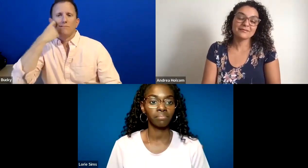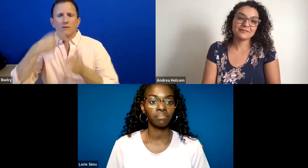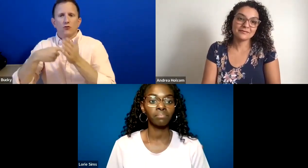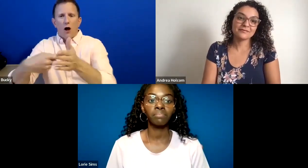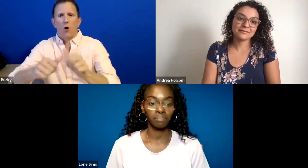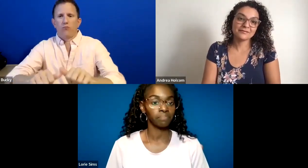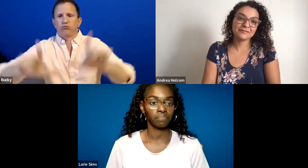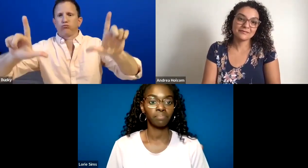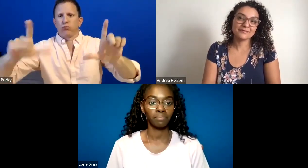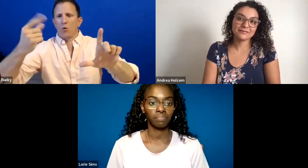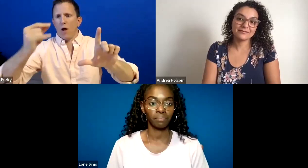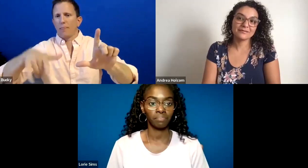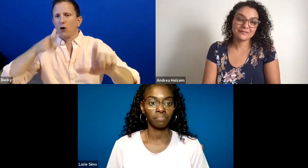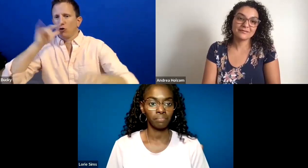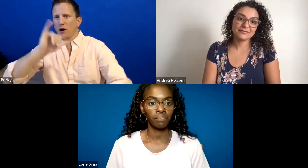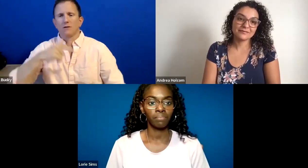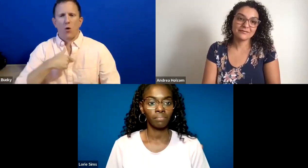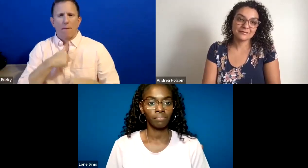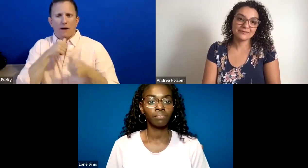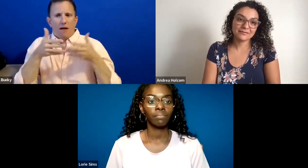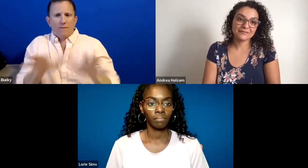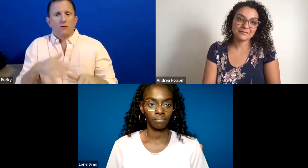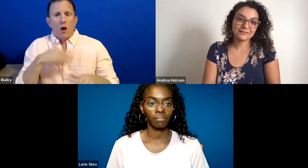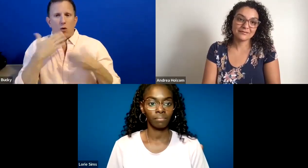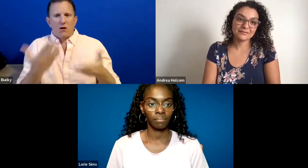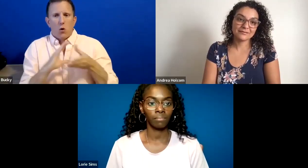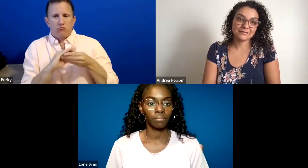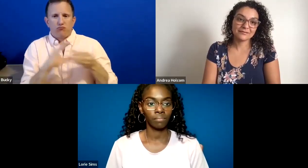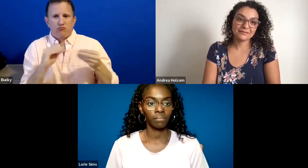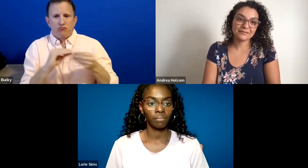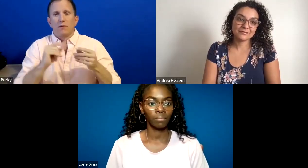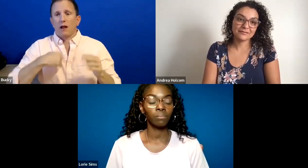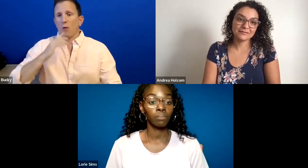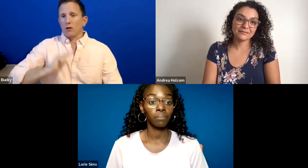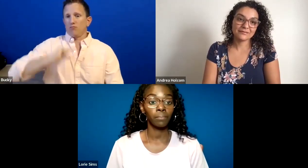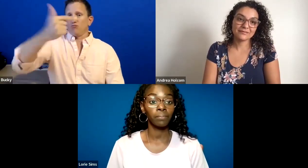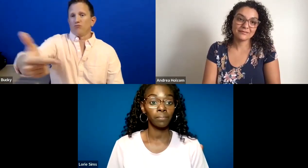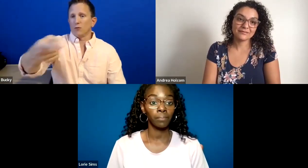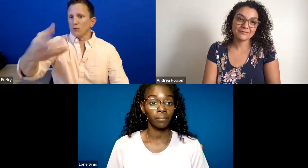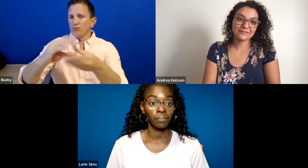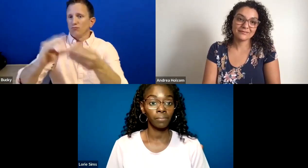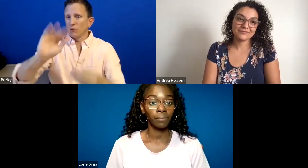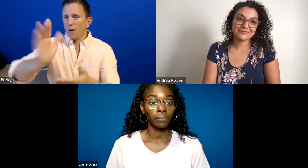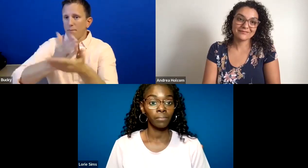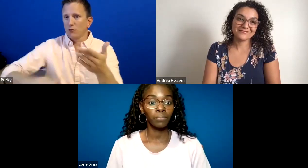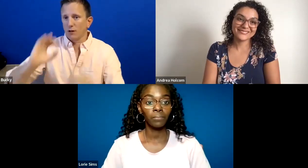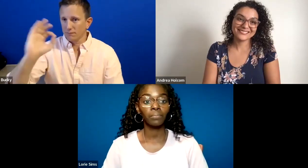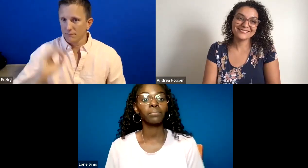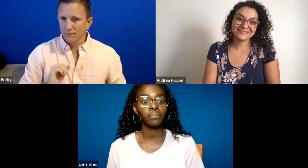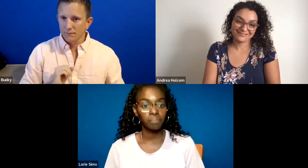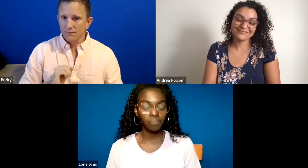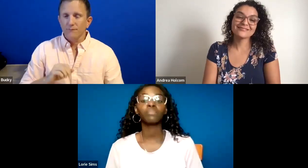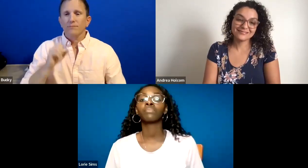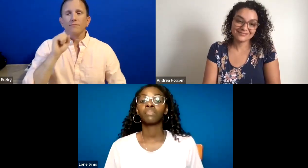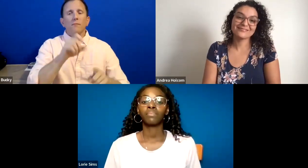brief explanation about an assignment that we offered to our professional community, and we shared a screenshot about the specific verbiage that